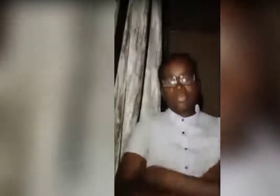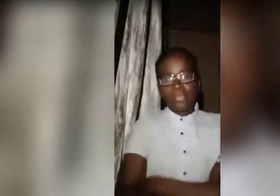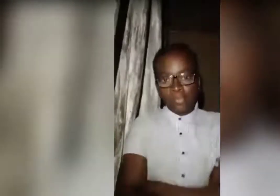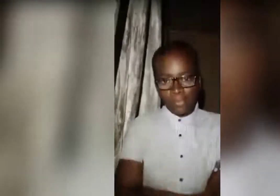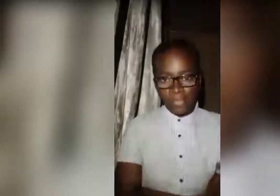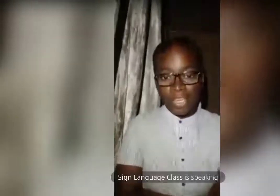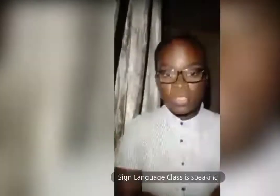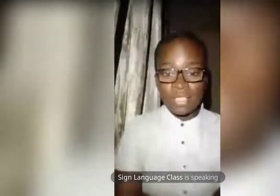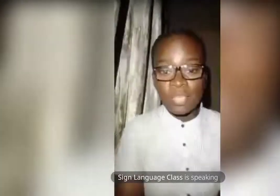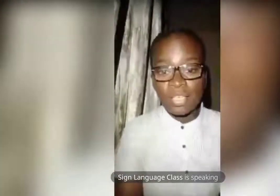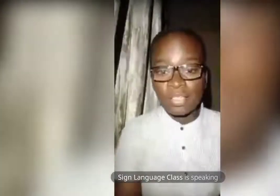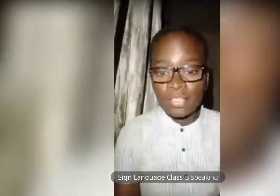Can you see me?